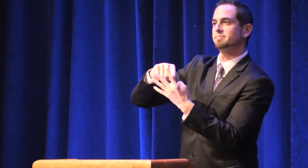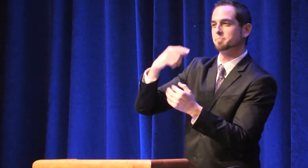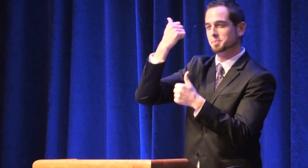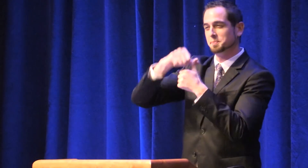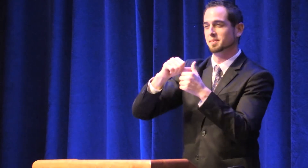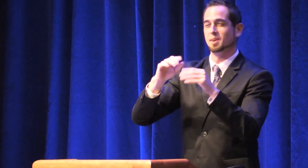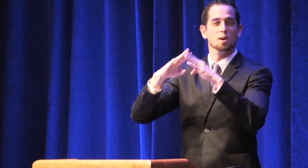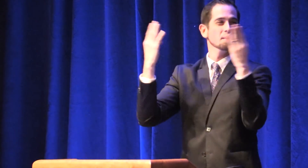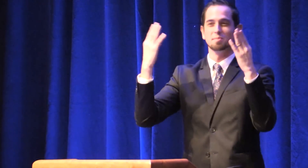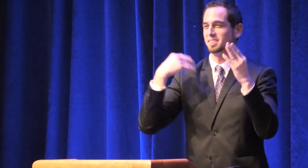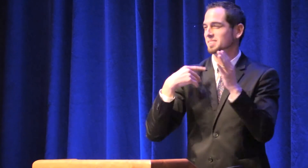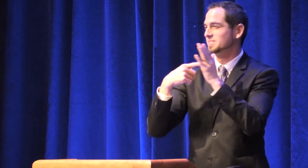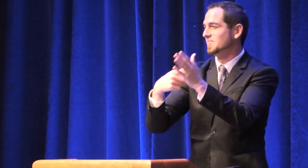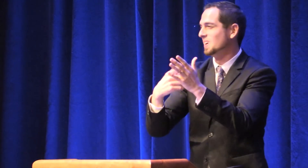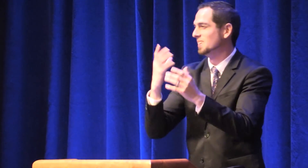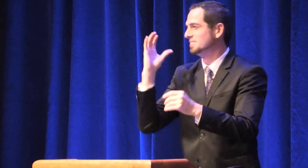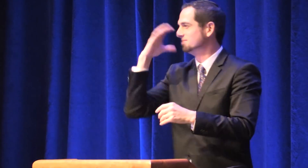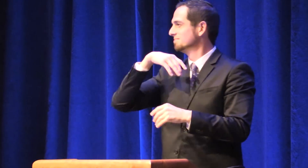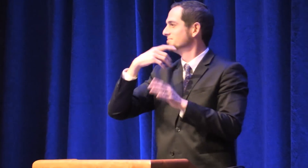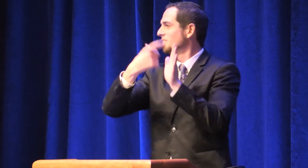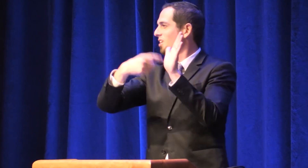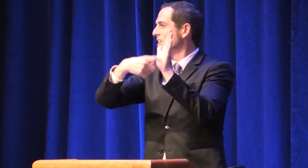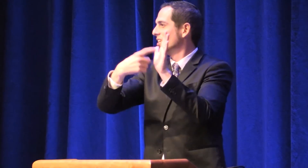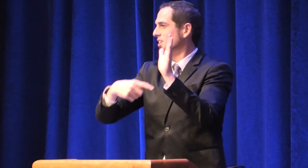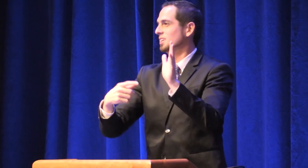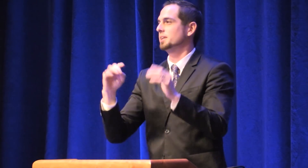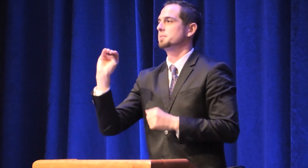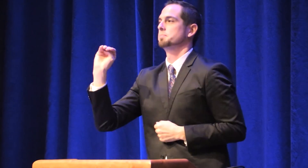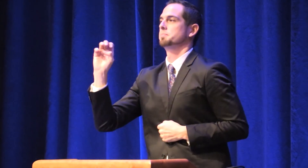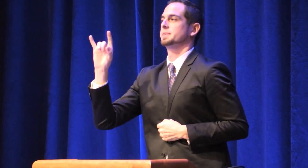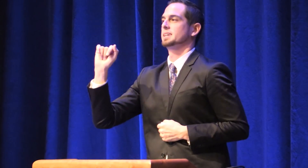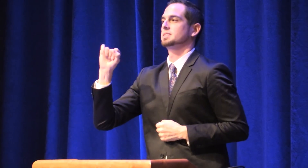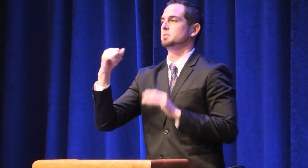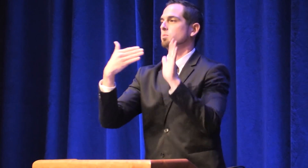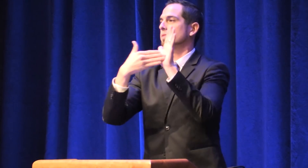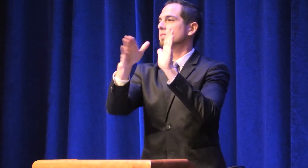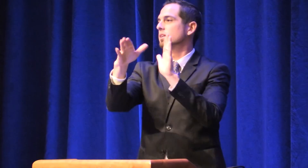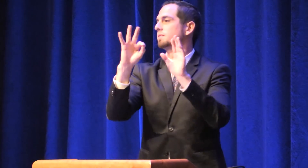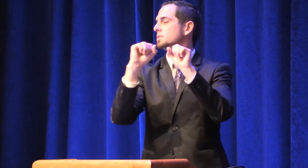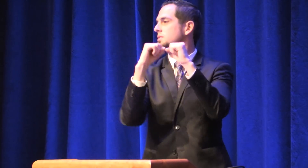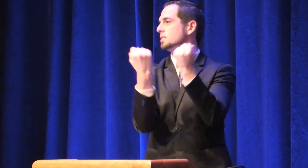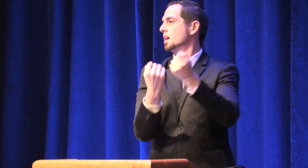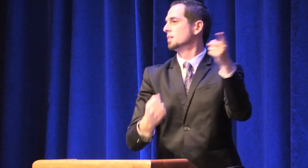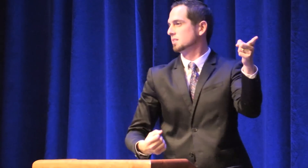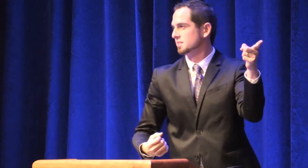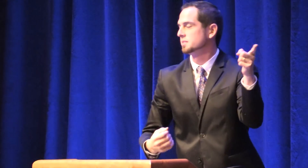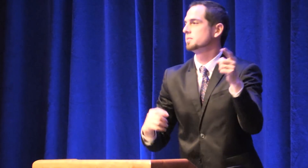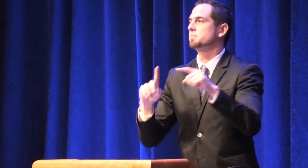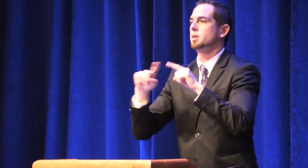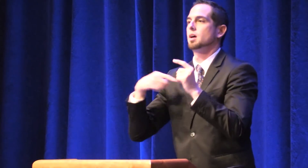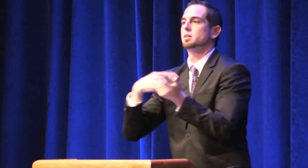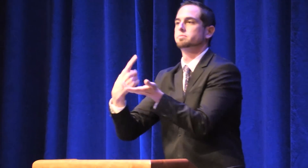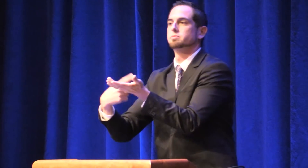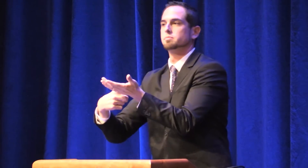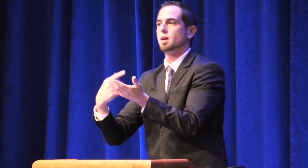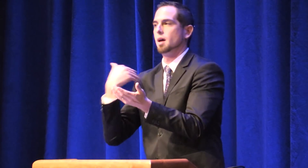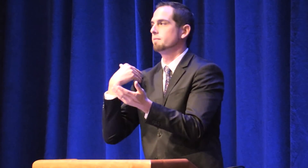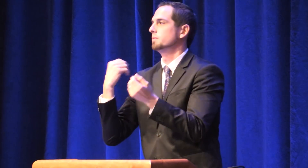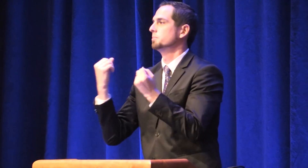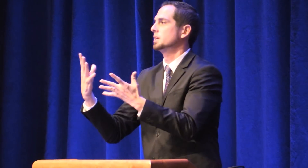In closing, I do want to just review a few points that I've made this evening. As I said, the media is a reflection